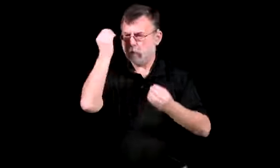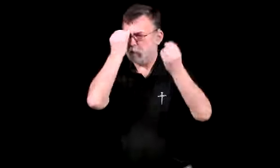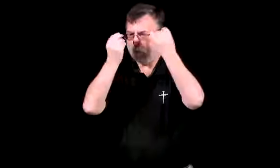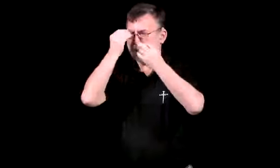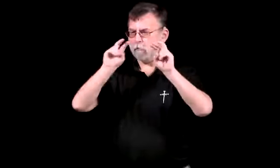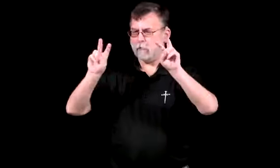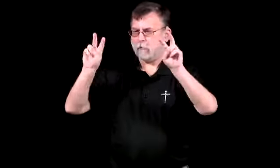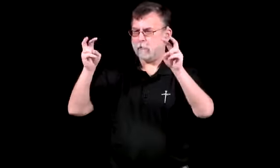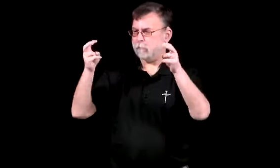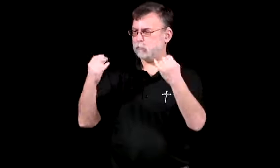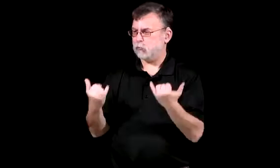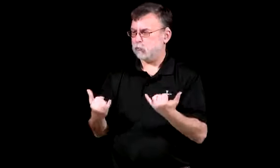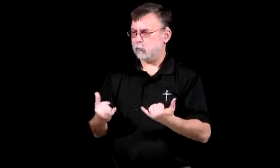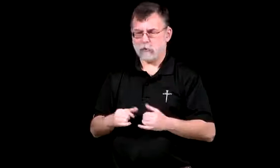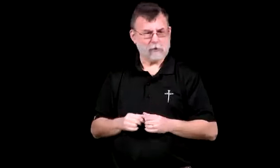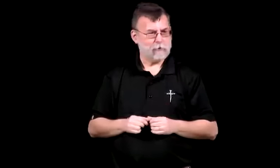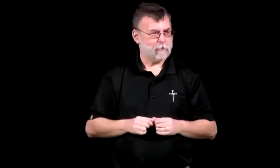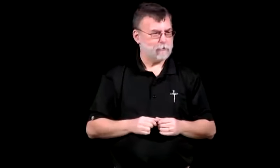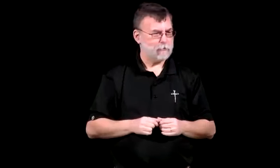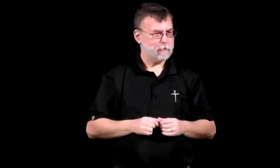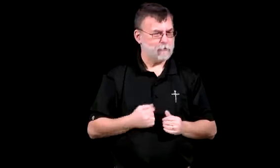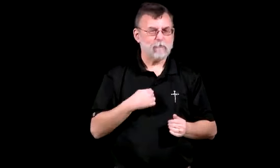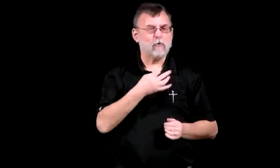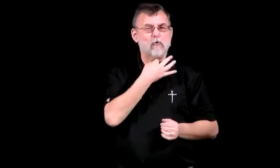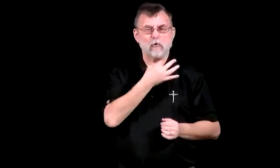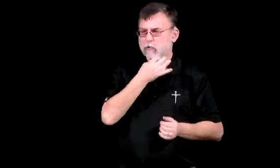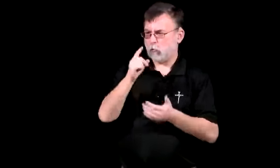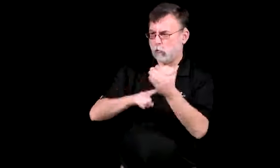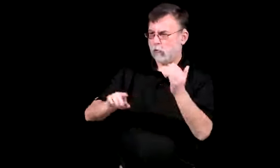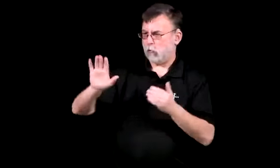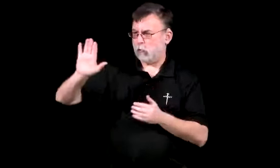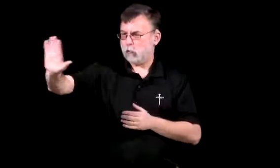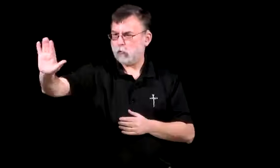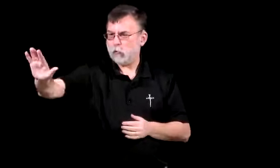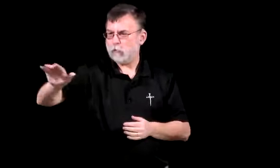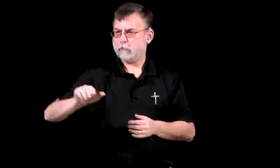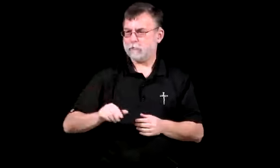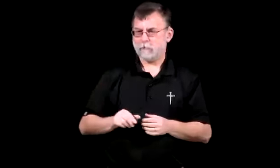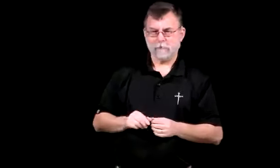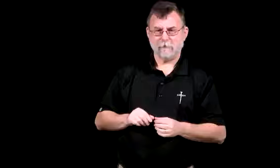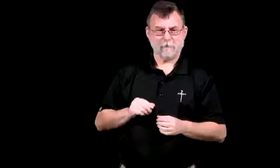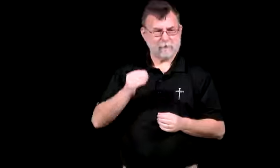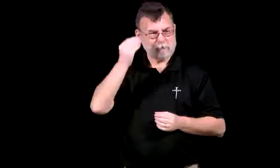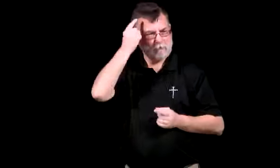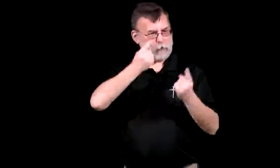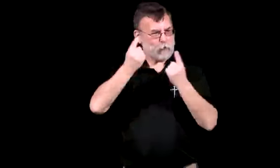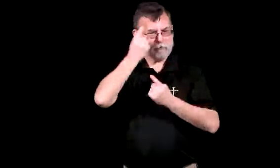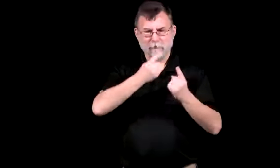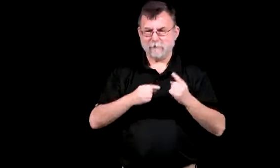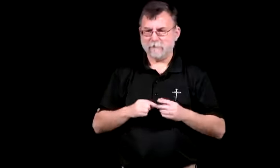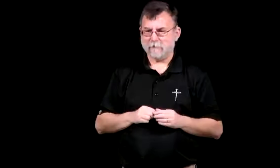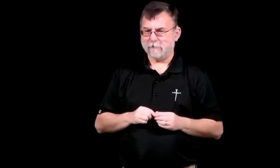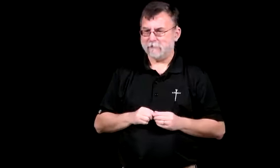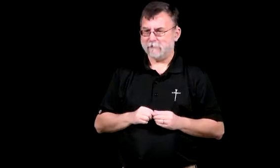And the first one will kind of help determine the theme for today. So I'm curious what your thoughts